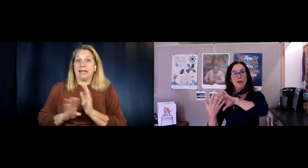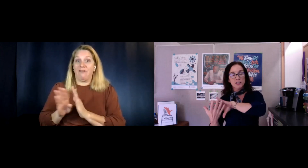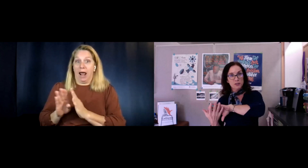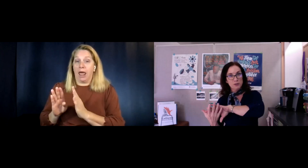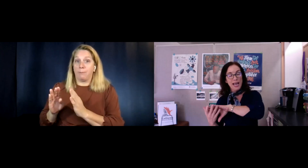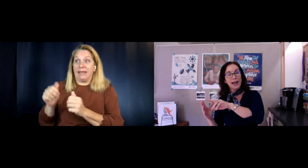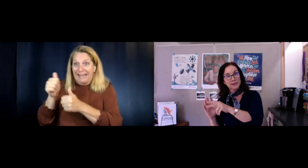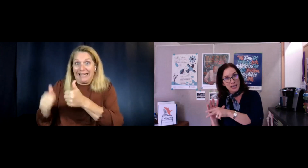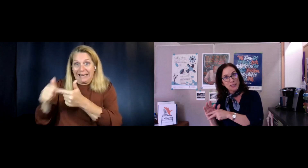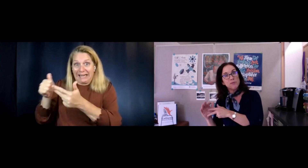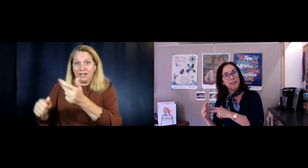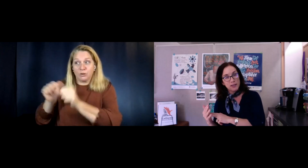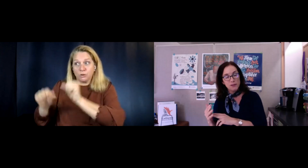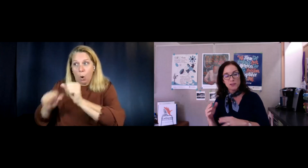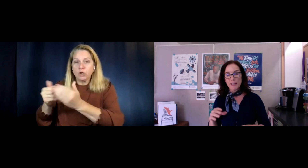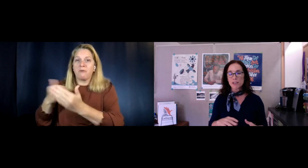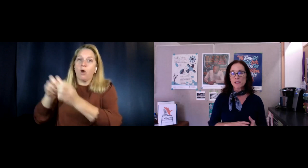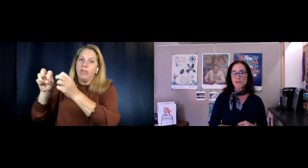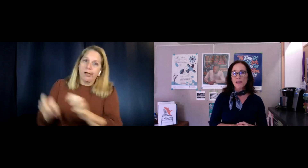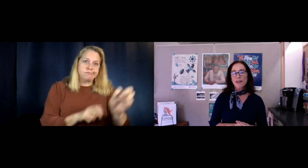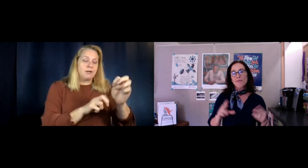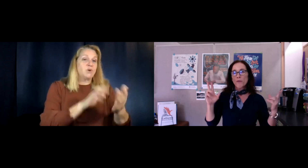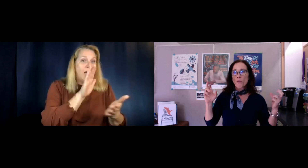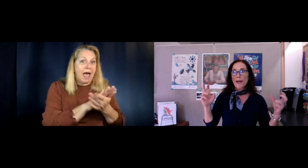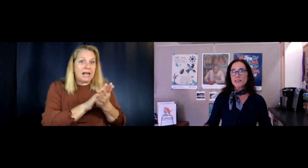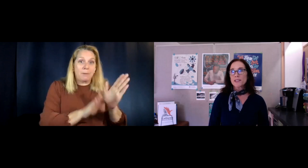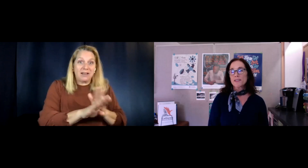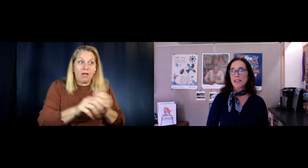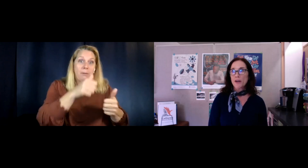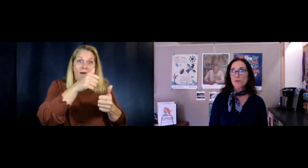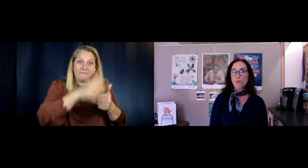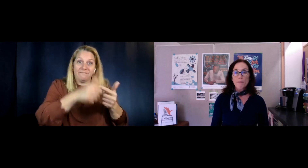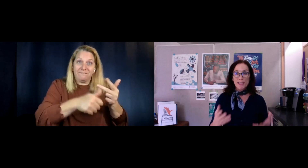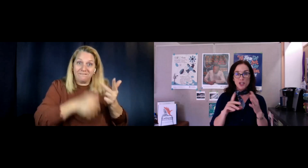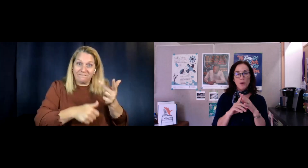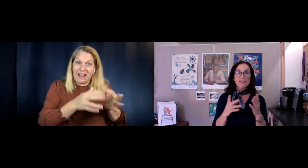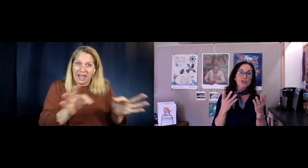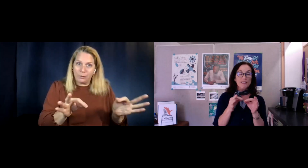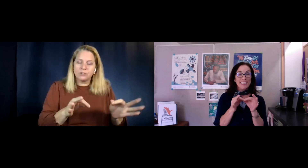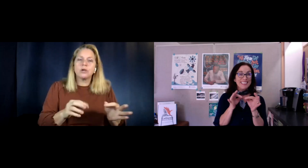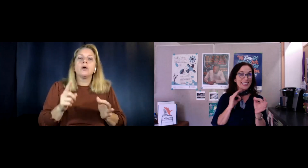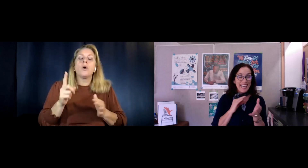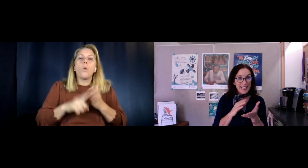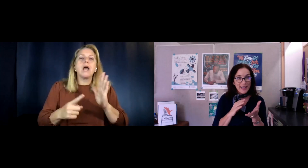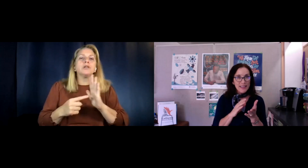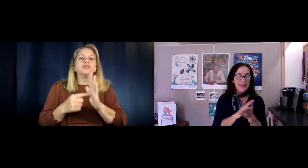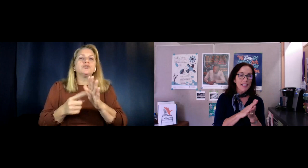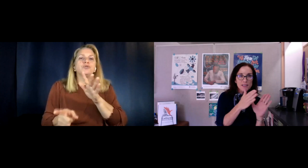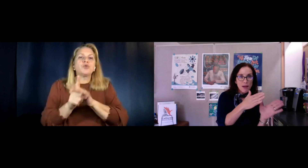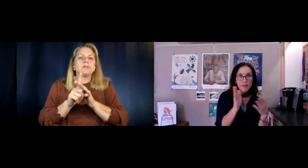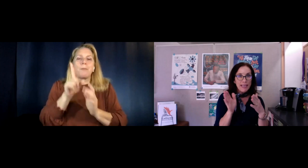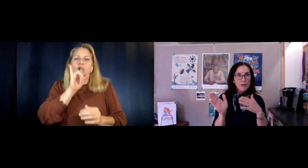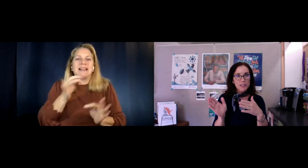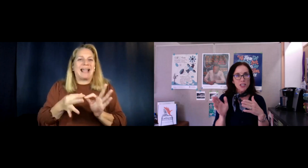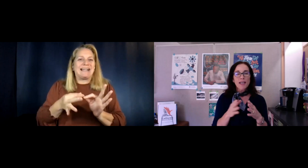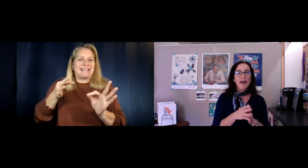they move on to the academic development of those languages, what may show up as looking like a delay in